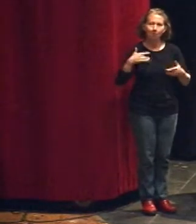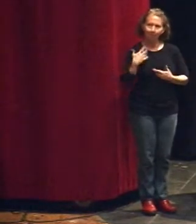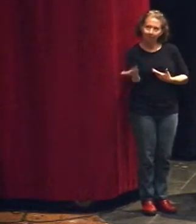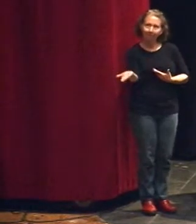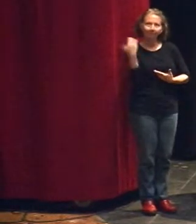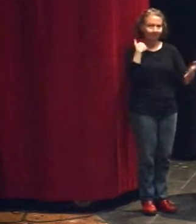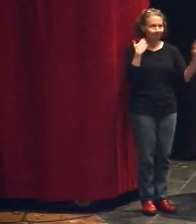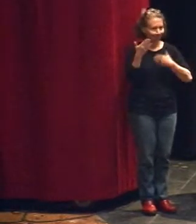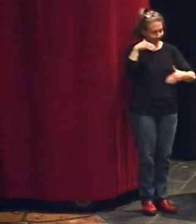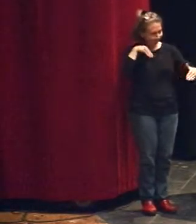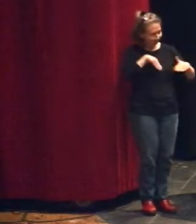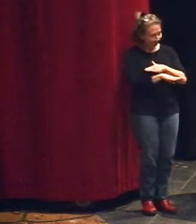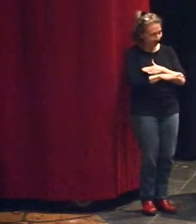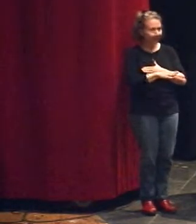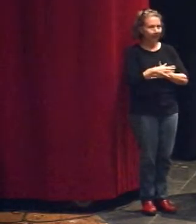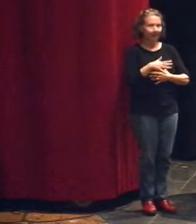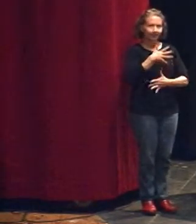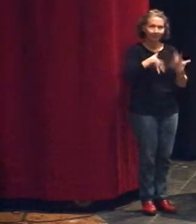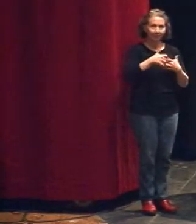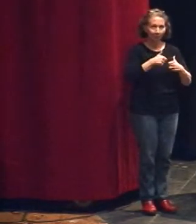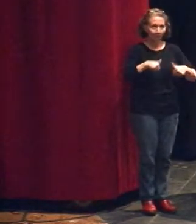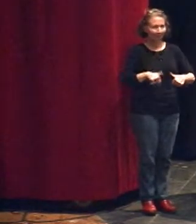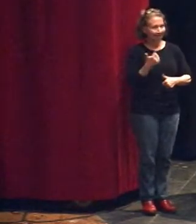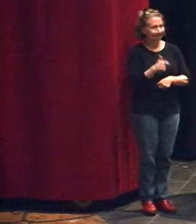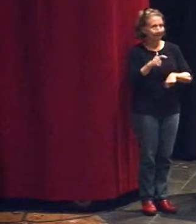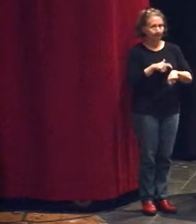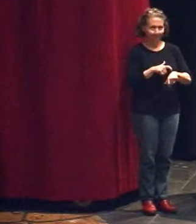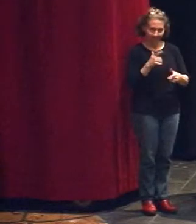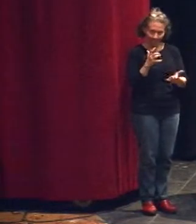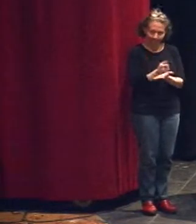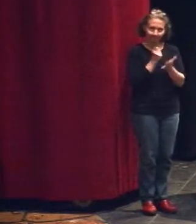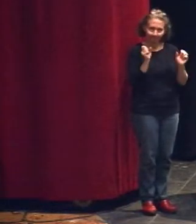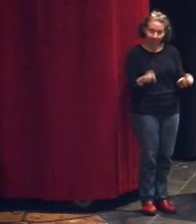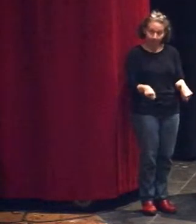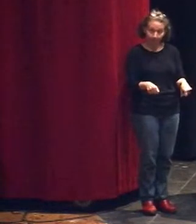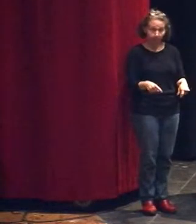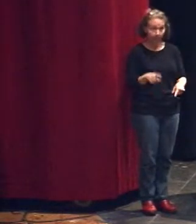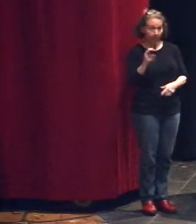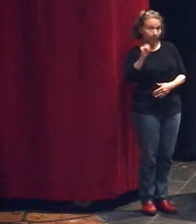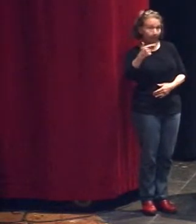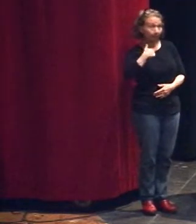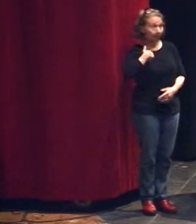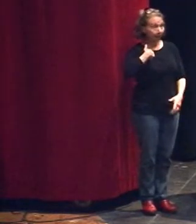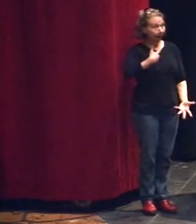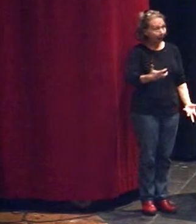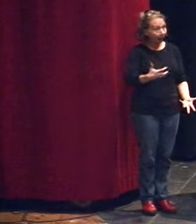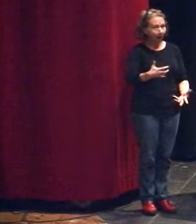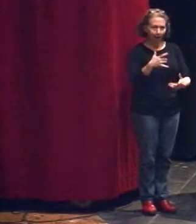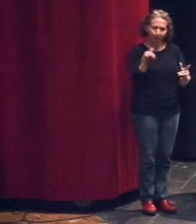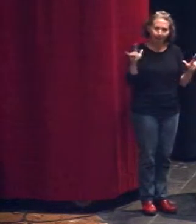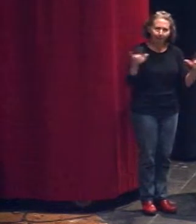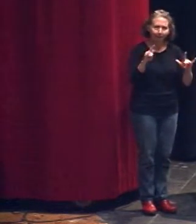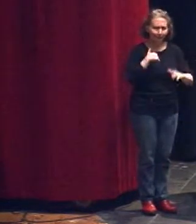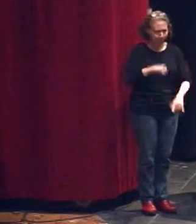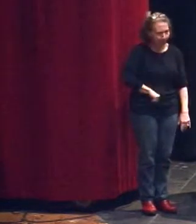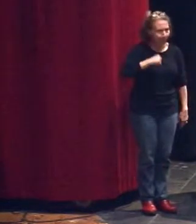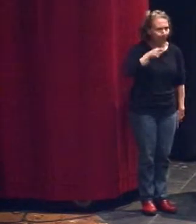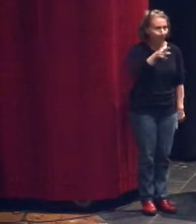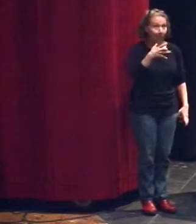Glass. I am proud of you, and I want others to see what I get to see every day.